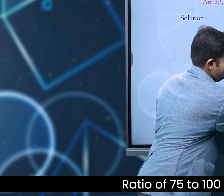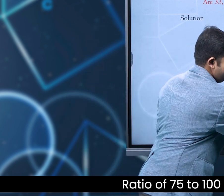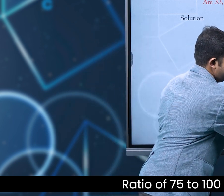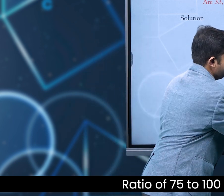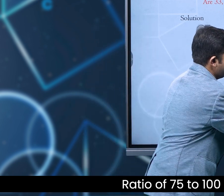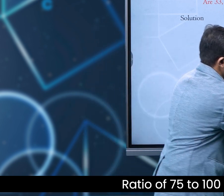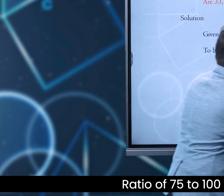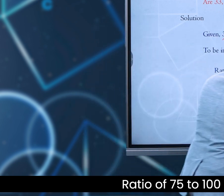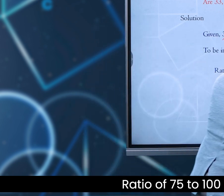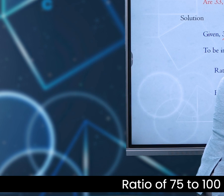Is equal to 3:4.